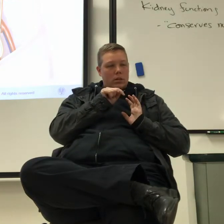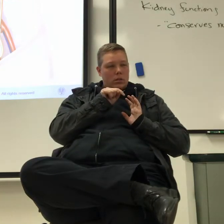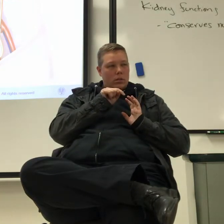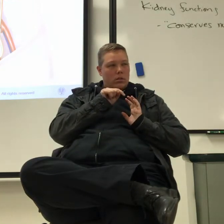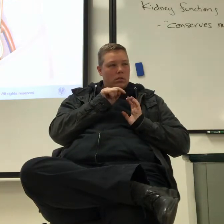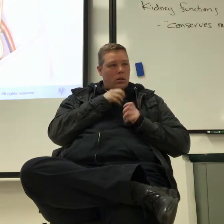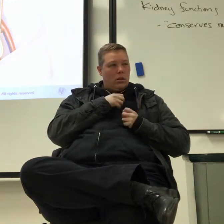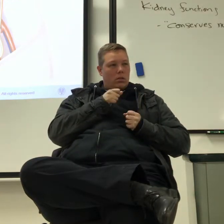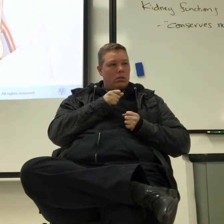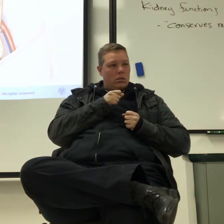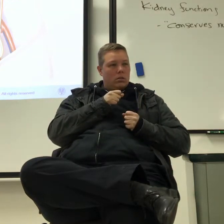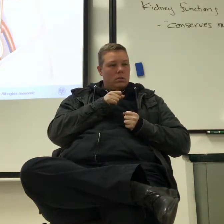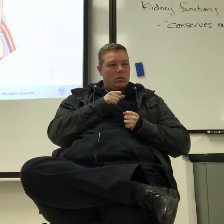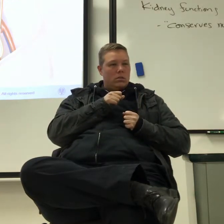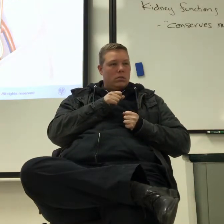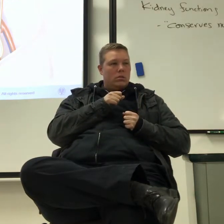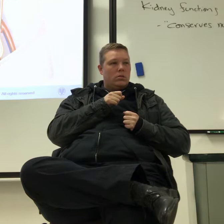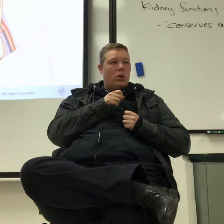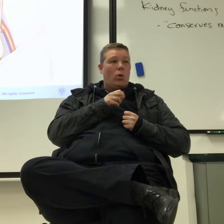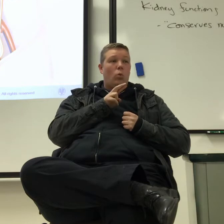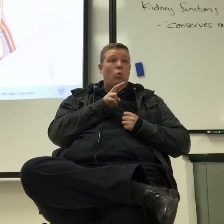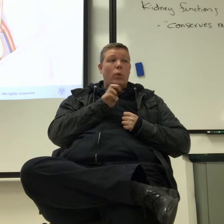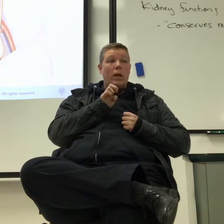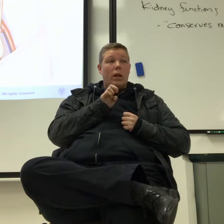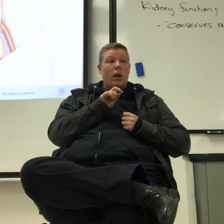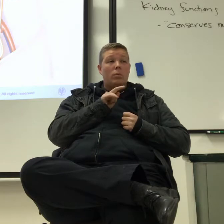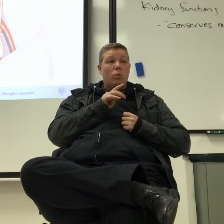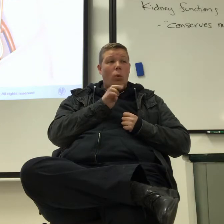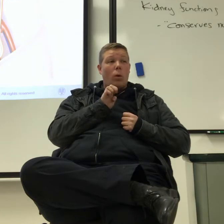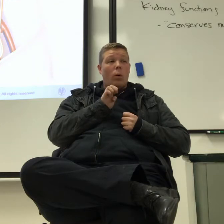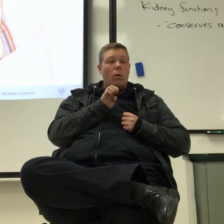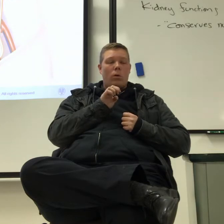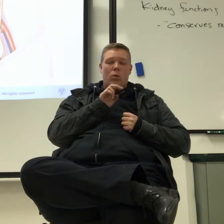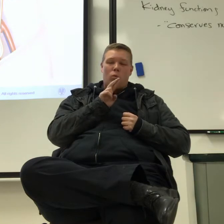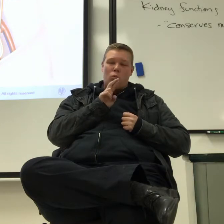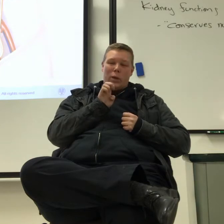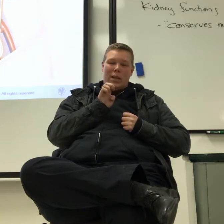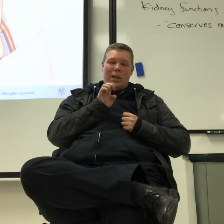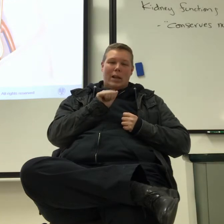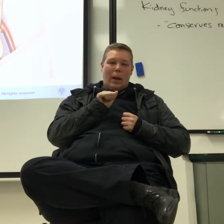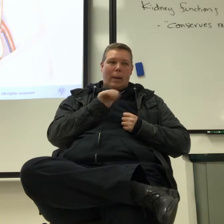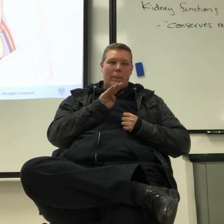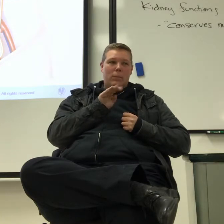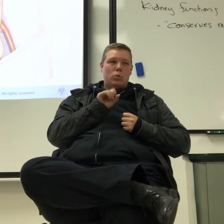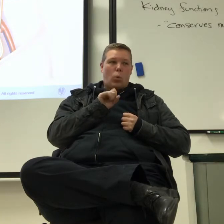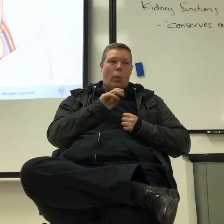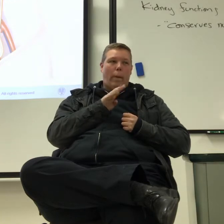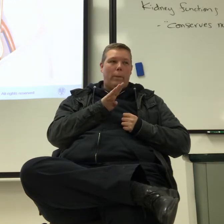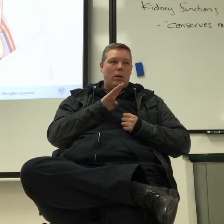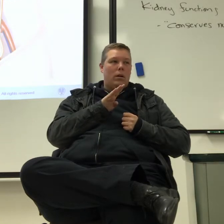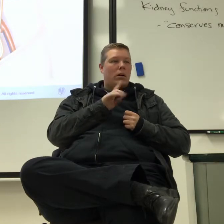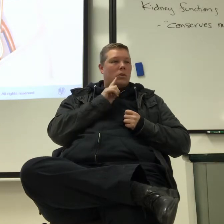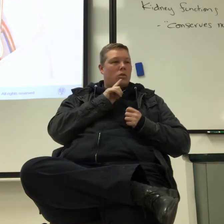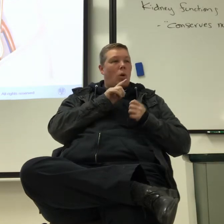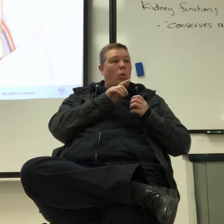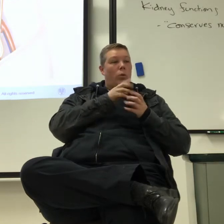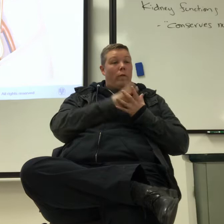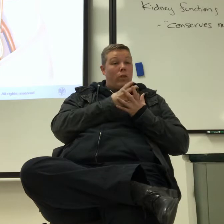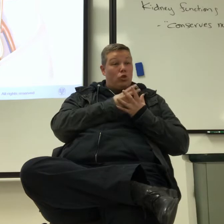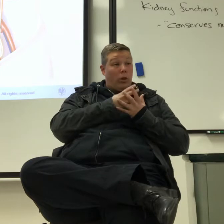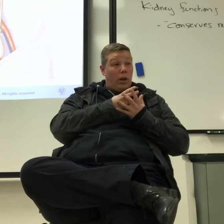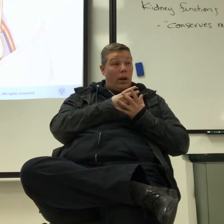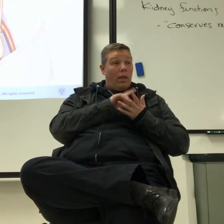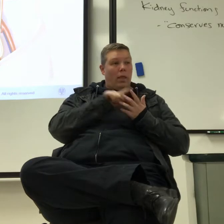Reabsorption means you remove it from the filtrate, and you put it back into the blood so you don't lose it to the urine, hence you conserve it.